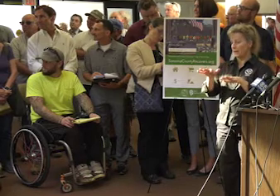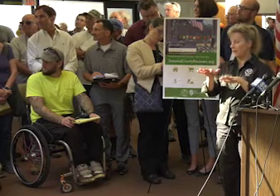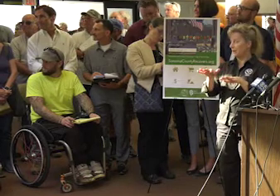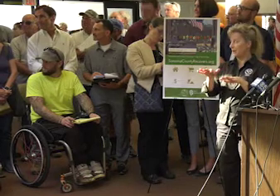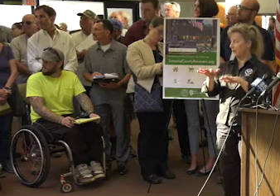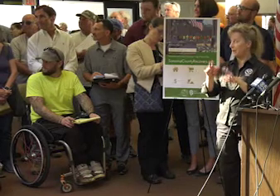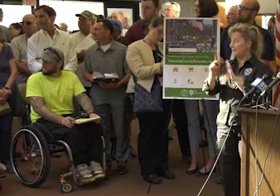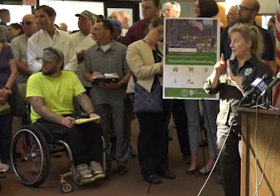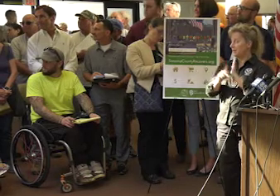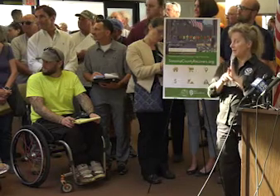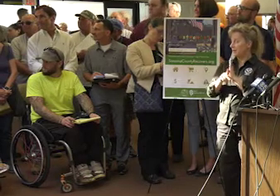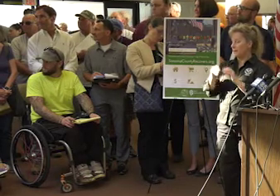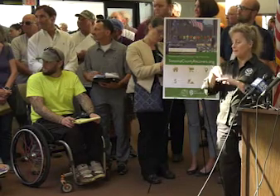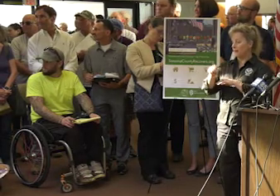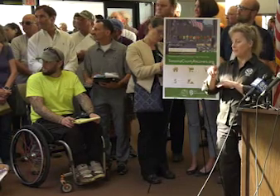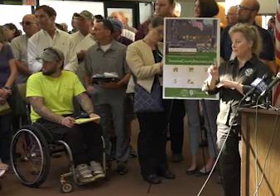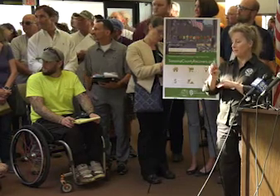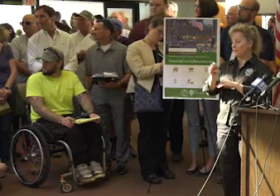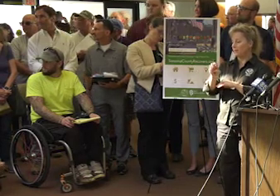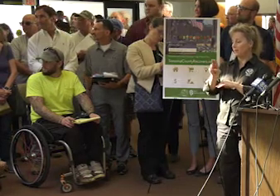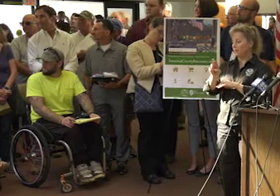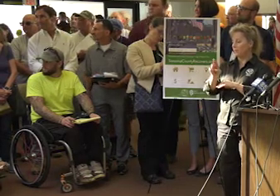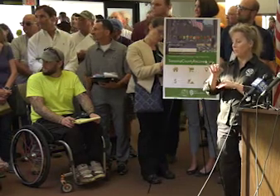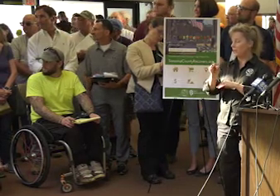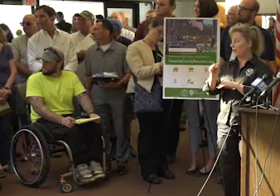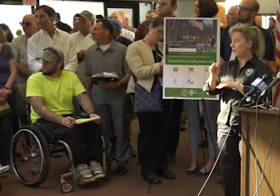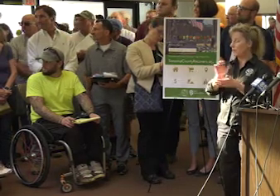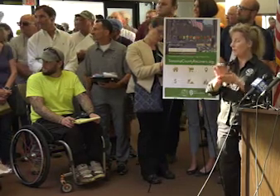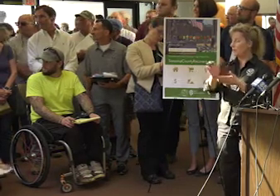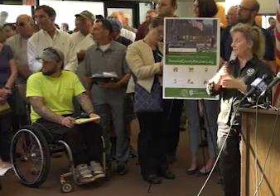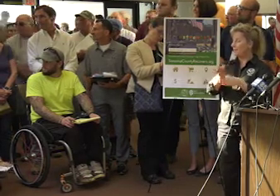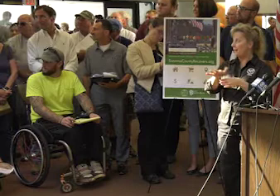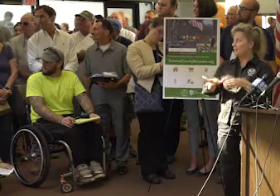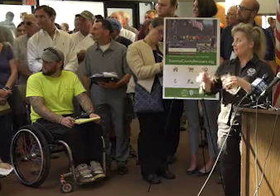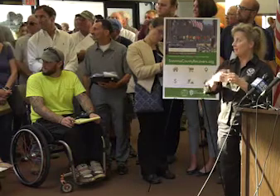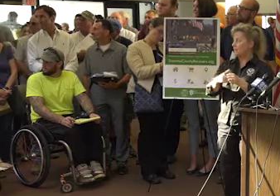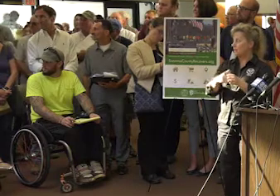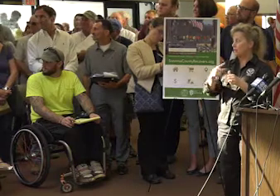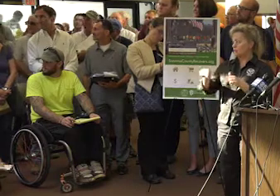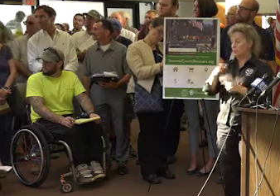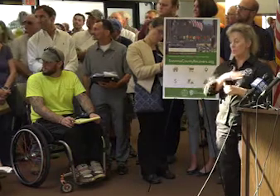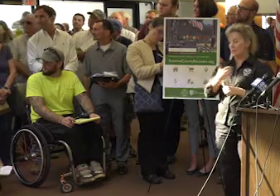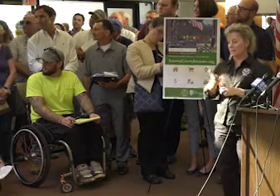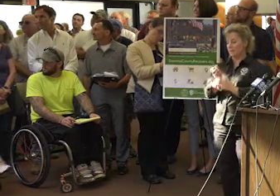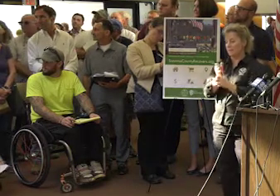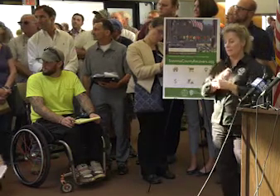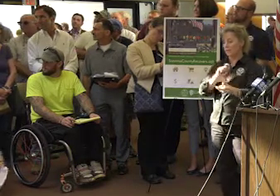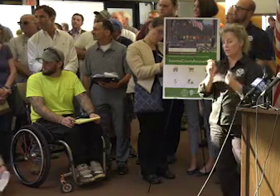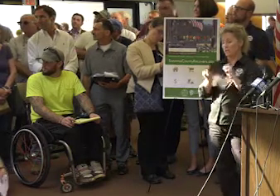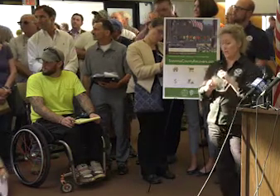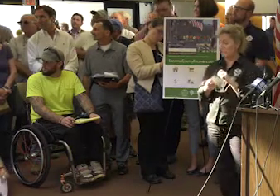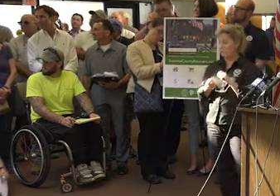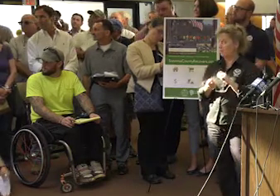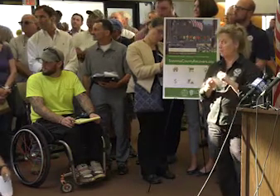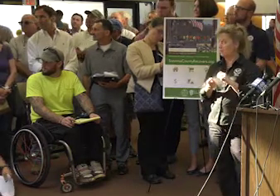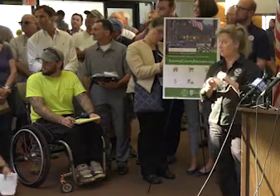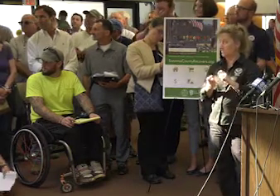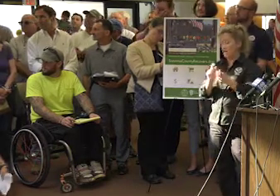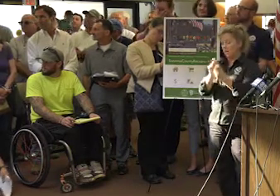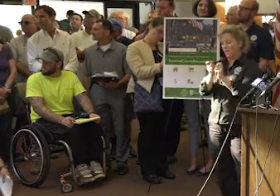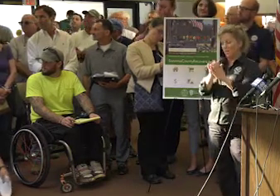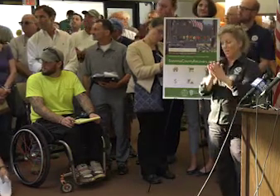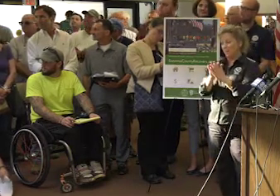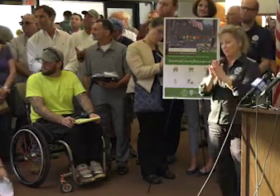every single property policy pays for debris removal from the main coverage first. That's how they word it. Are y'all willing to make some changes and tweak